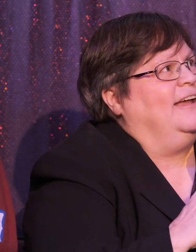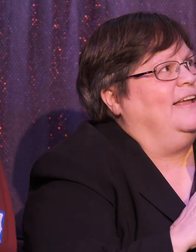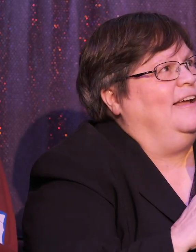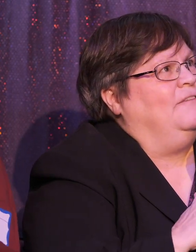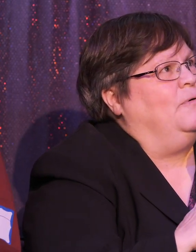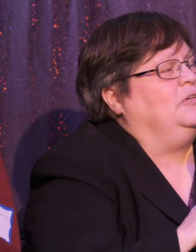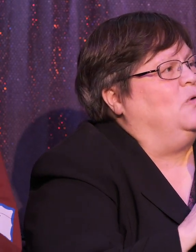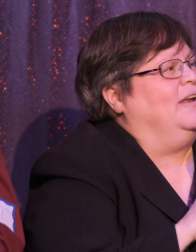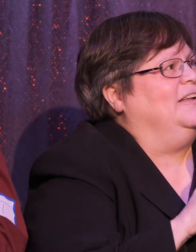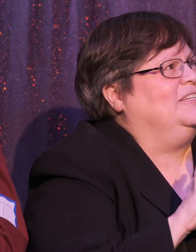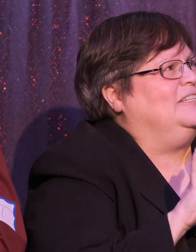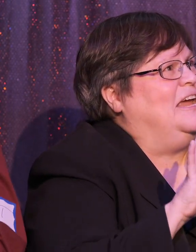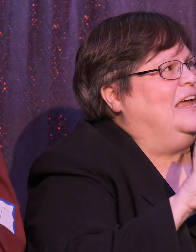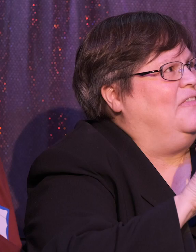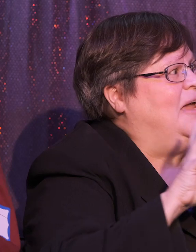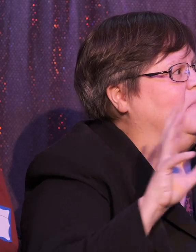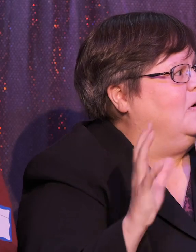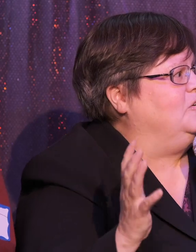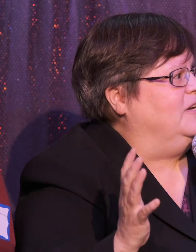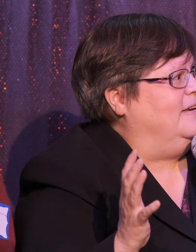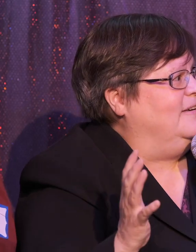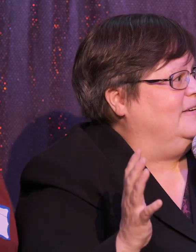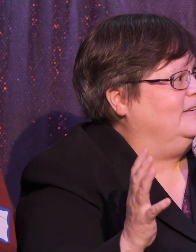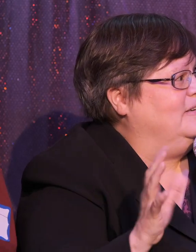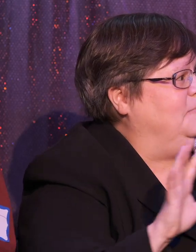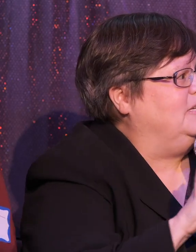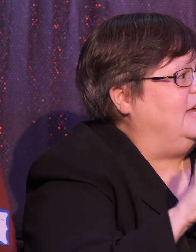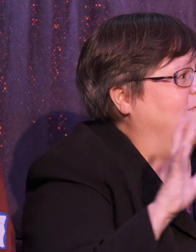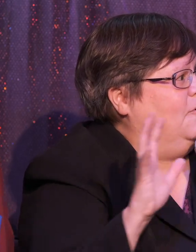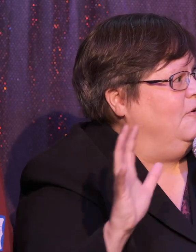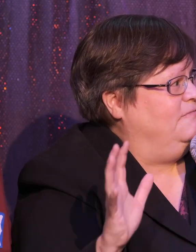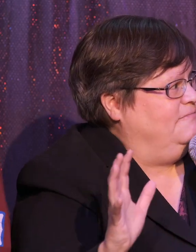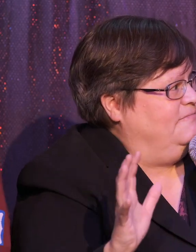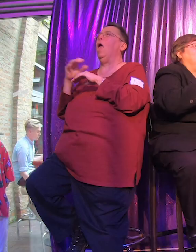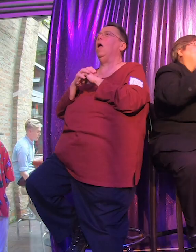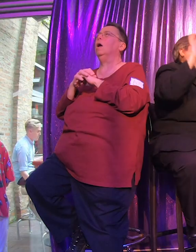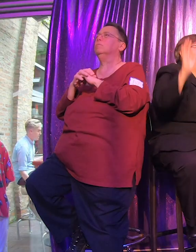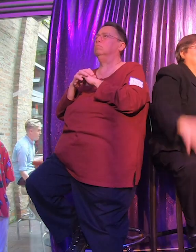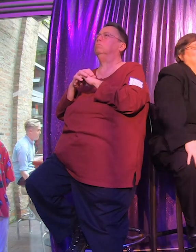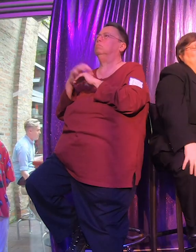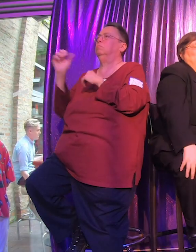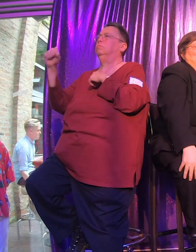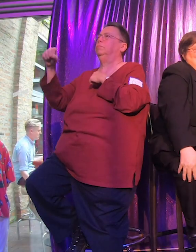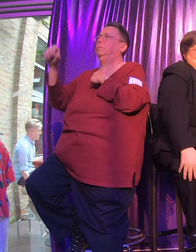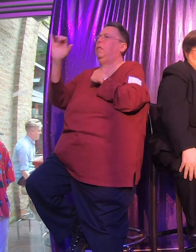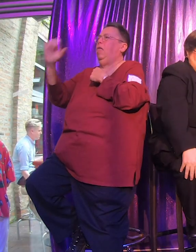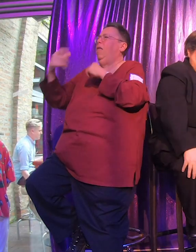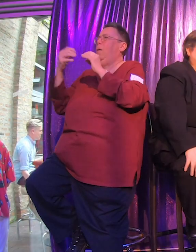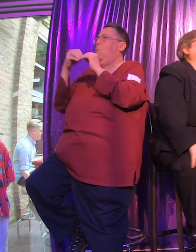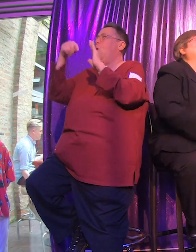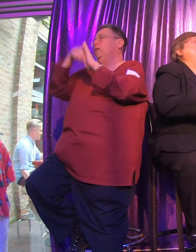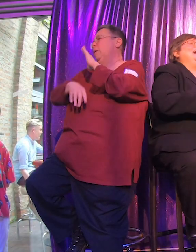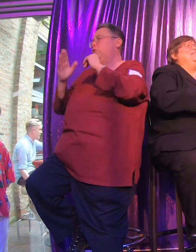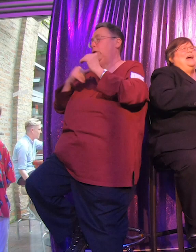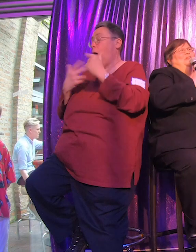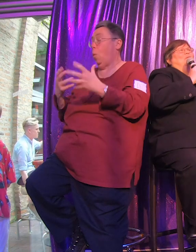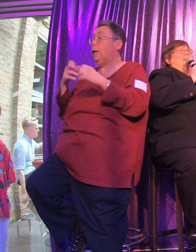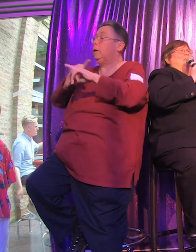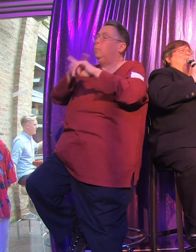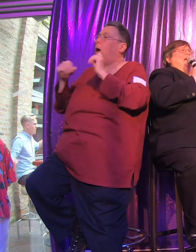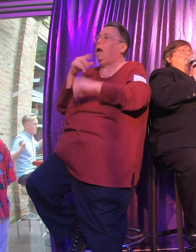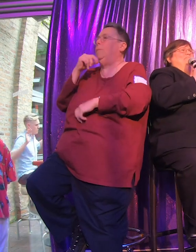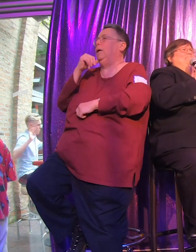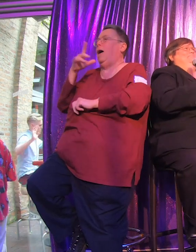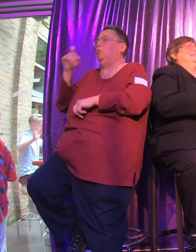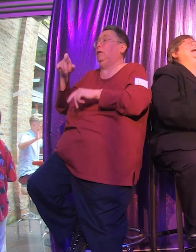feel like I've always wanted to stay on that margin to be safer. Yeah, that was a little deeper than I wanted to go, but I don't know